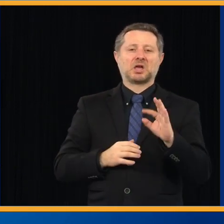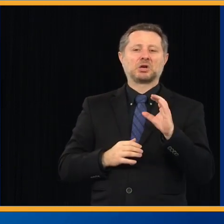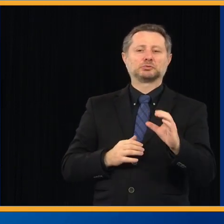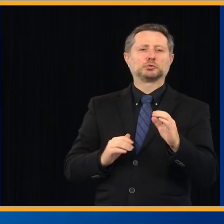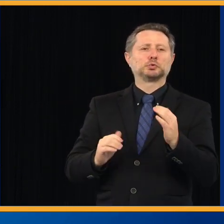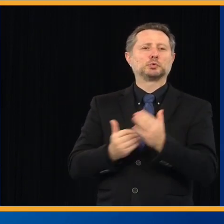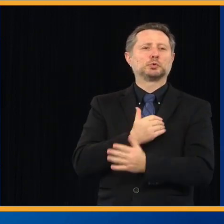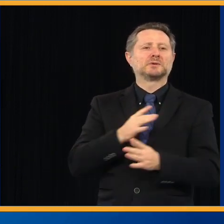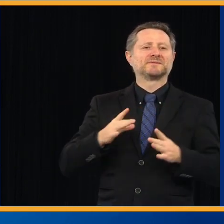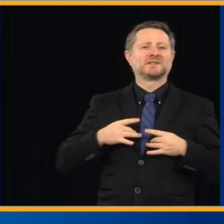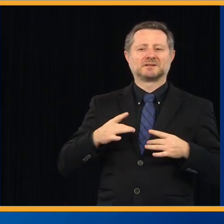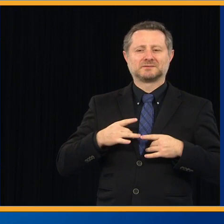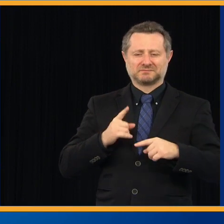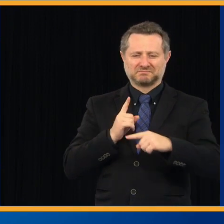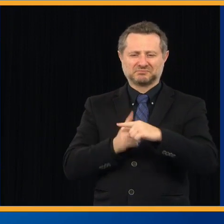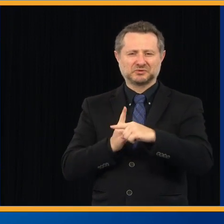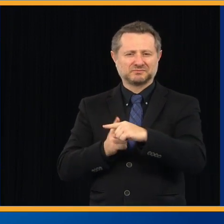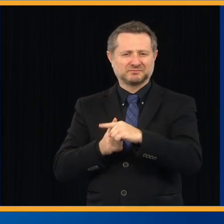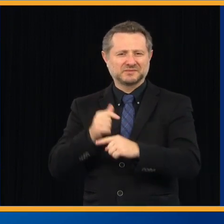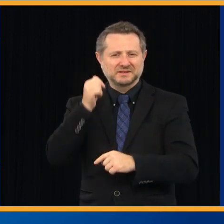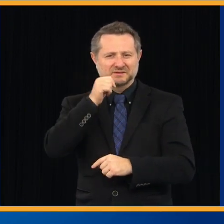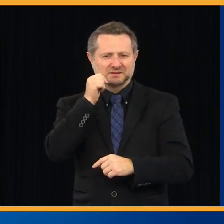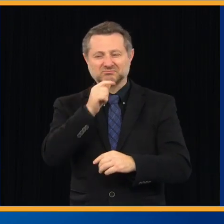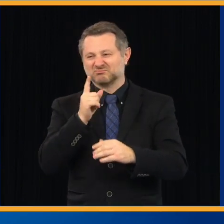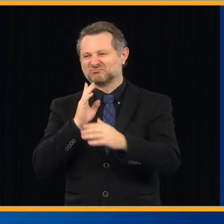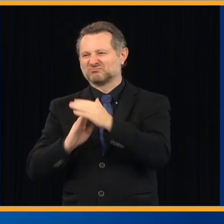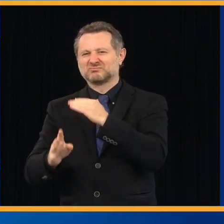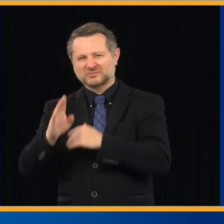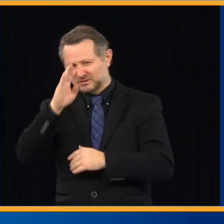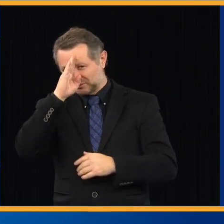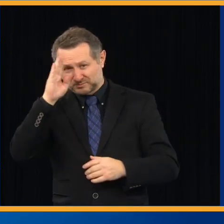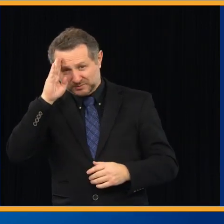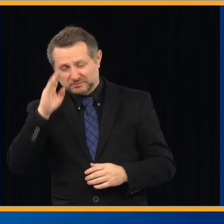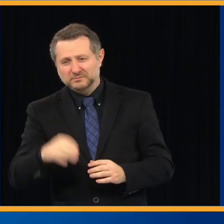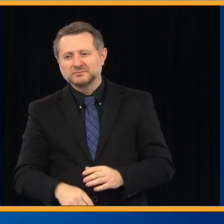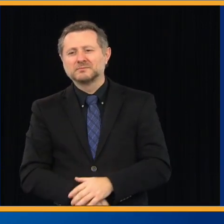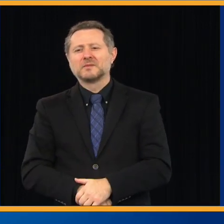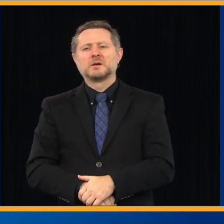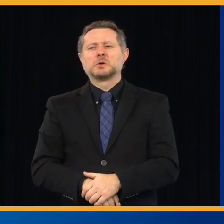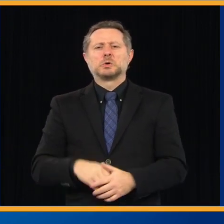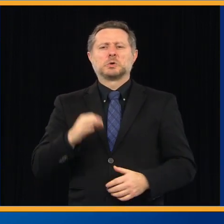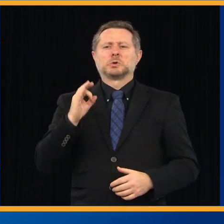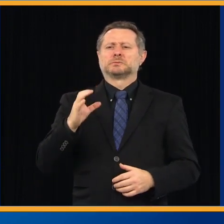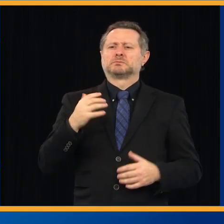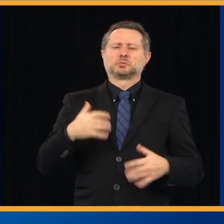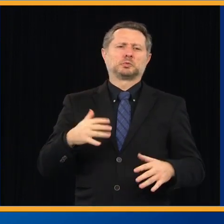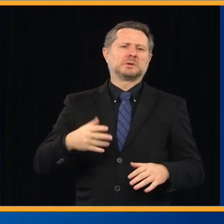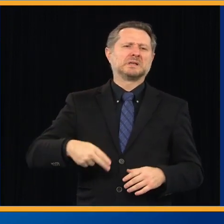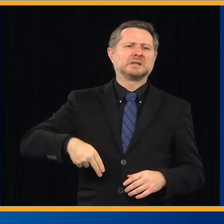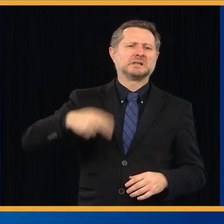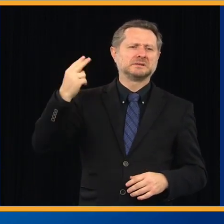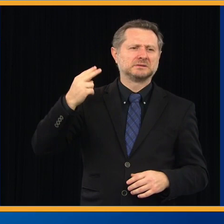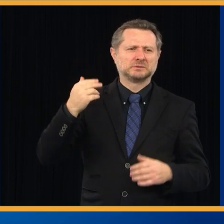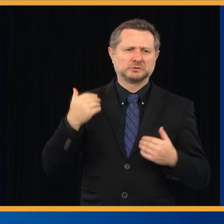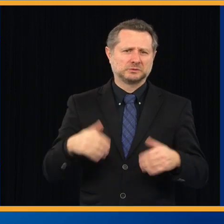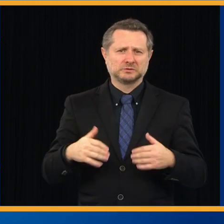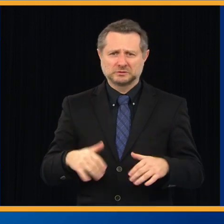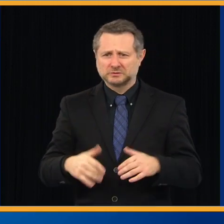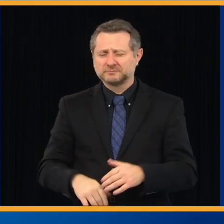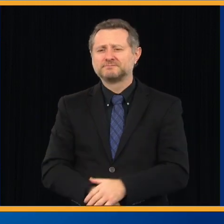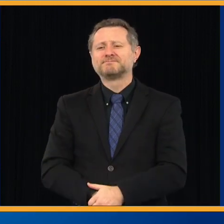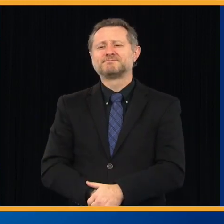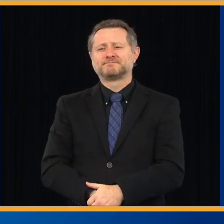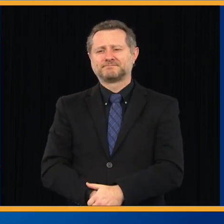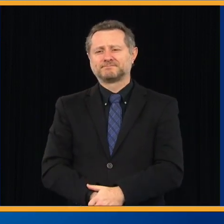infections every day walking into the hospital. That is still an unacceptably high rate. We're trying